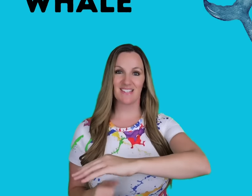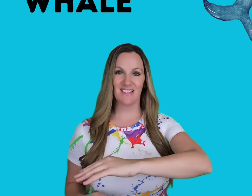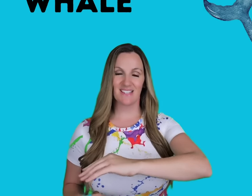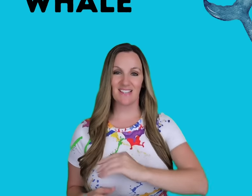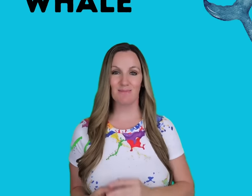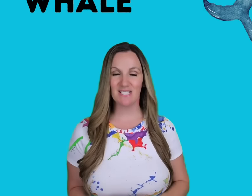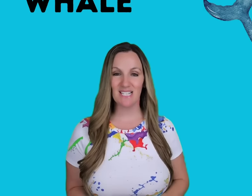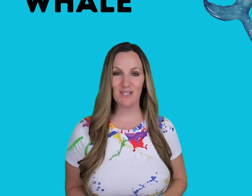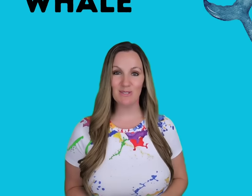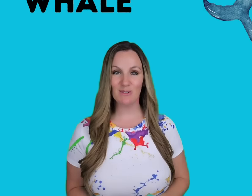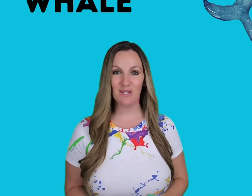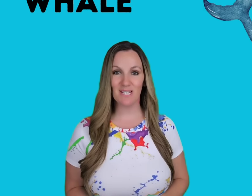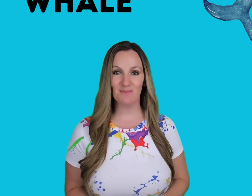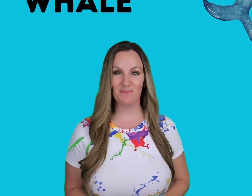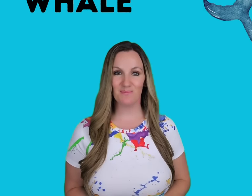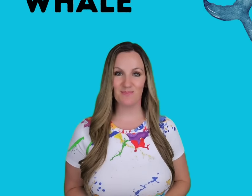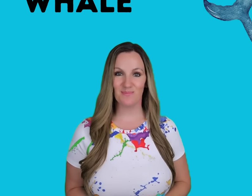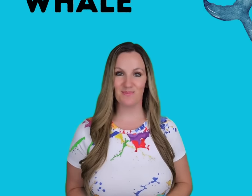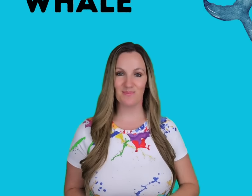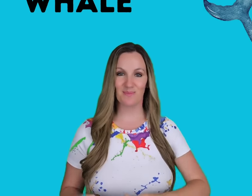Let me see you do it.